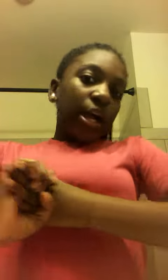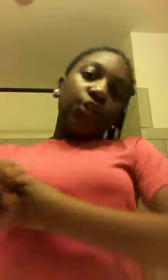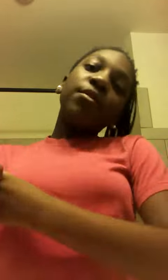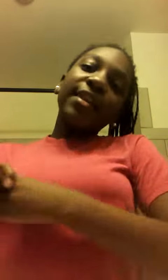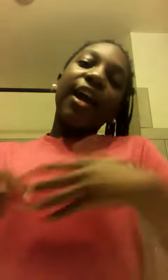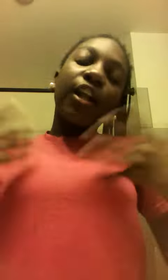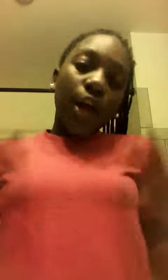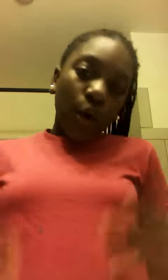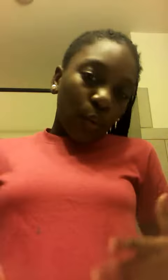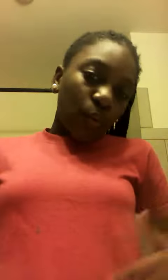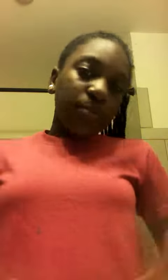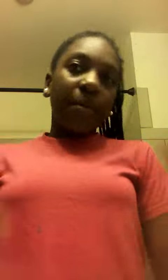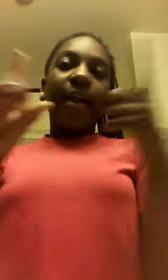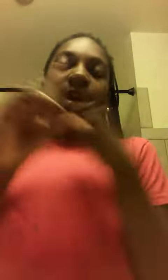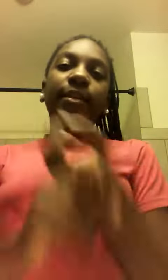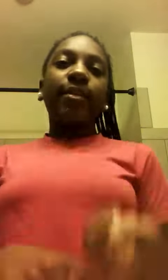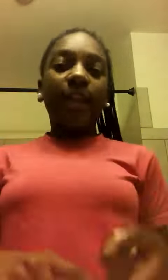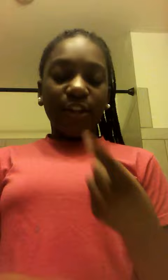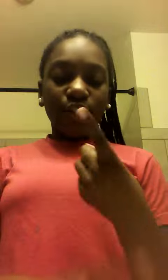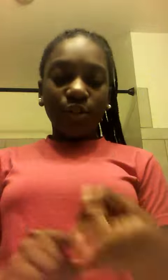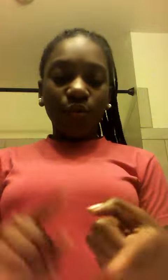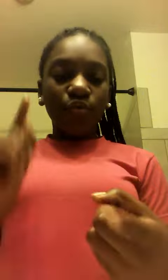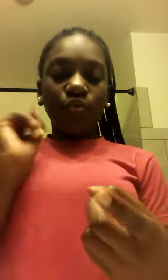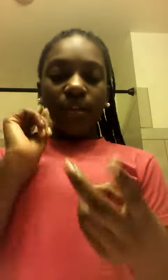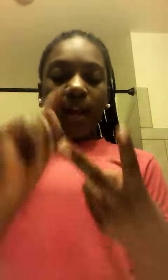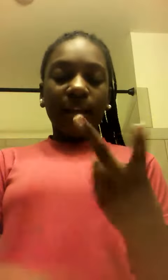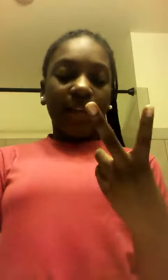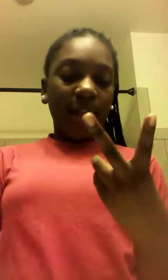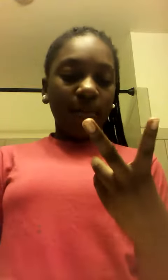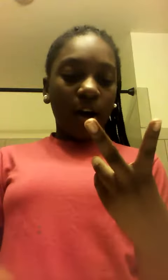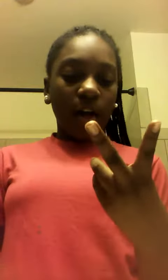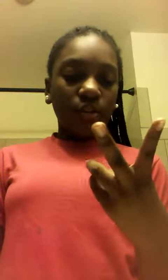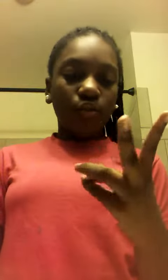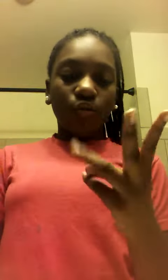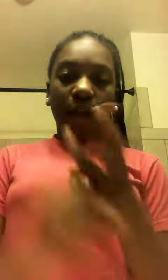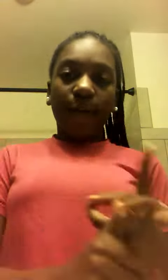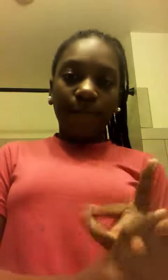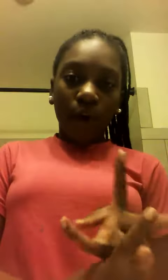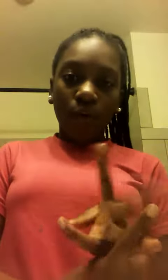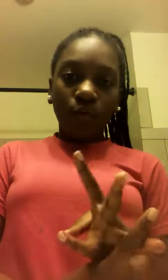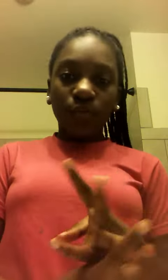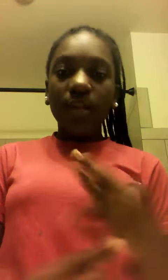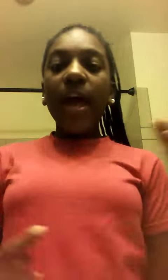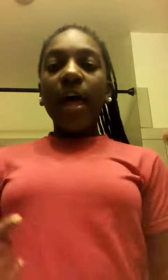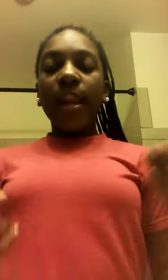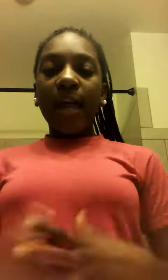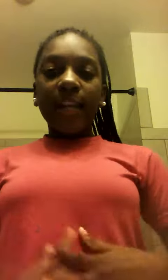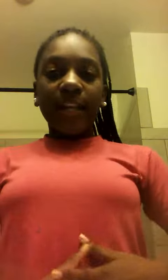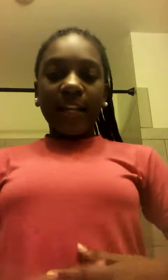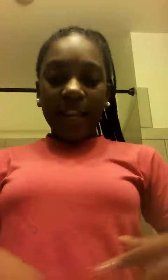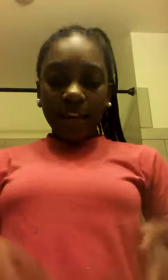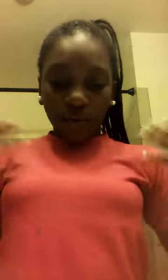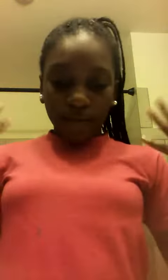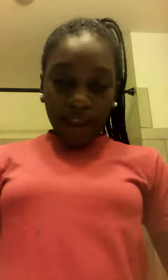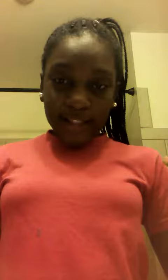You can get clothes, but not shoes, not game consoles, not phones, not none of that, no devices